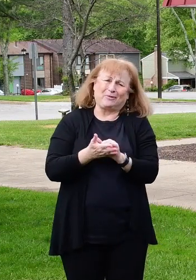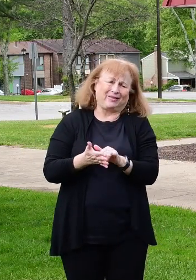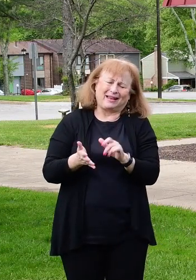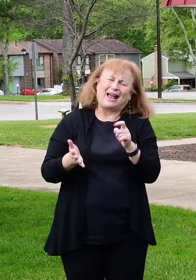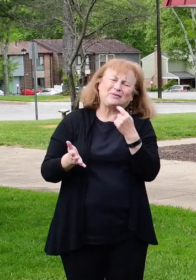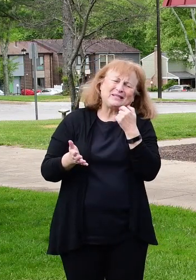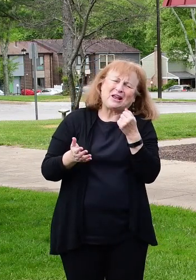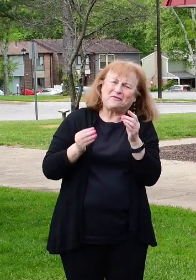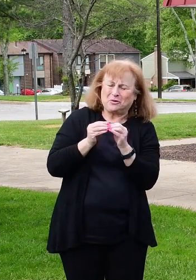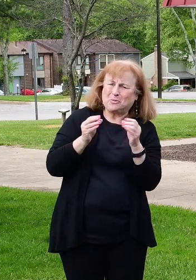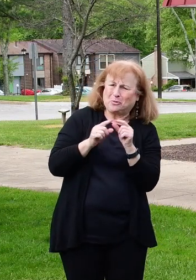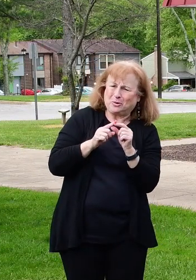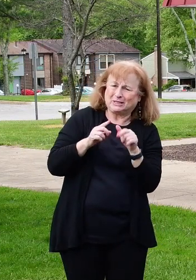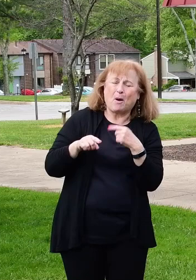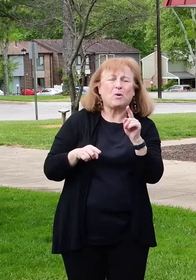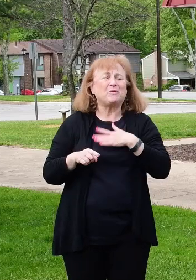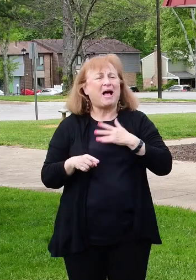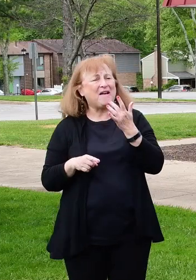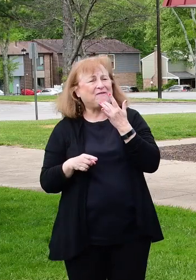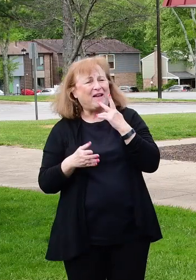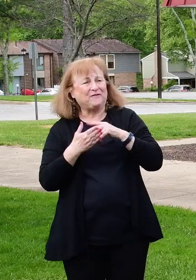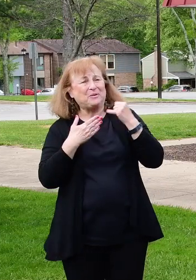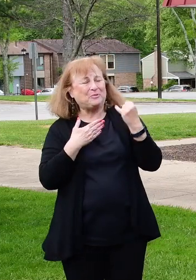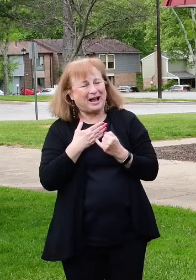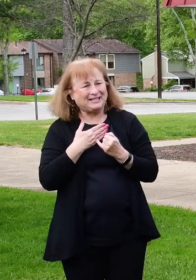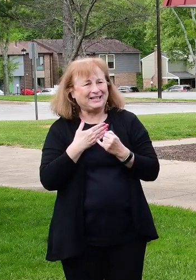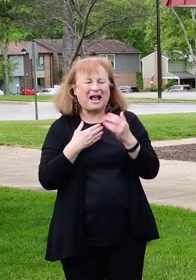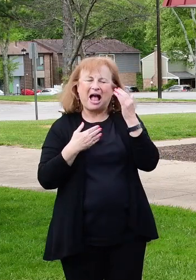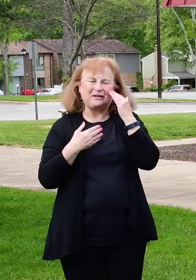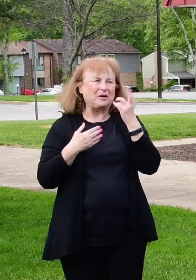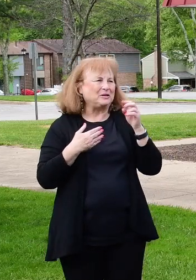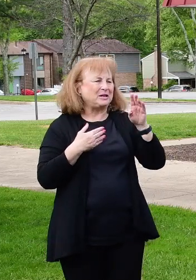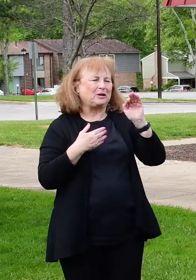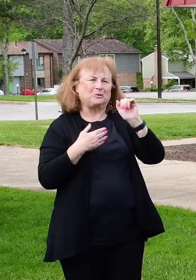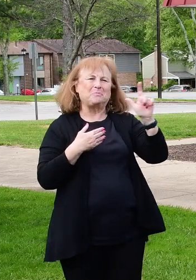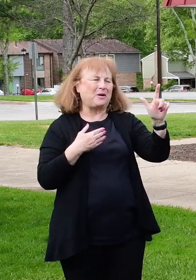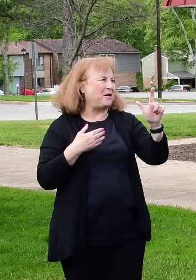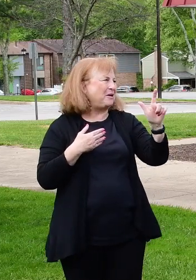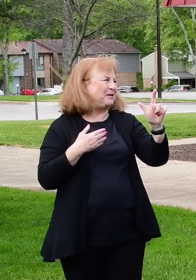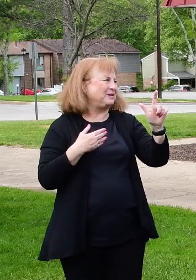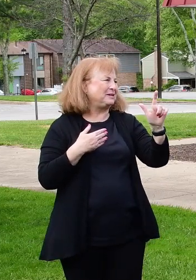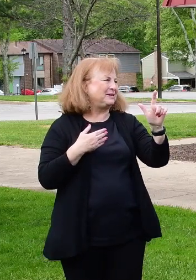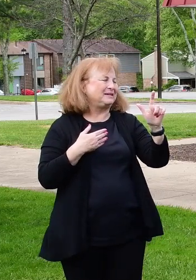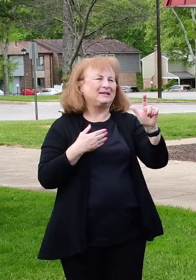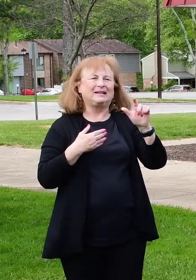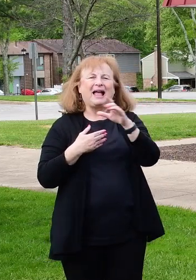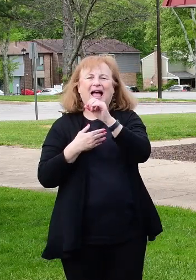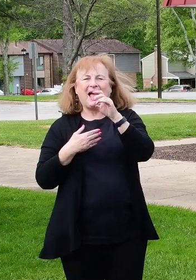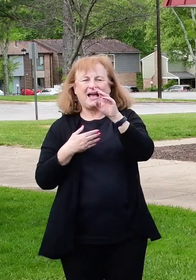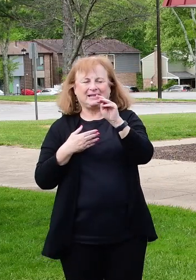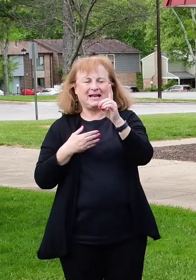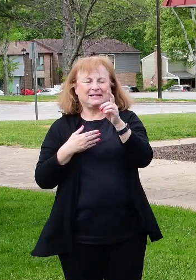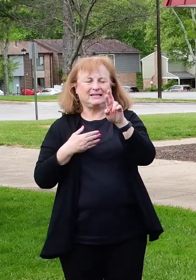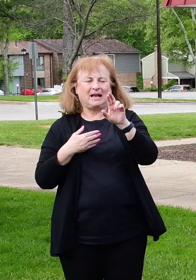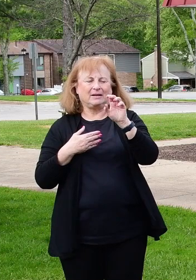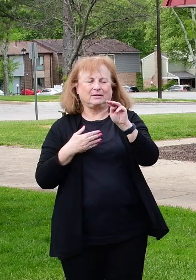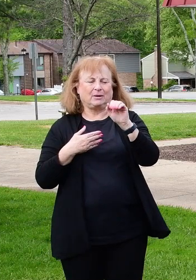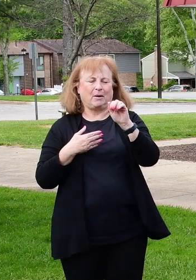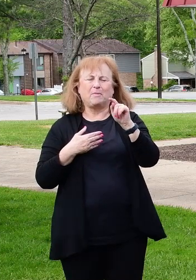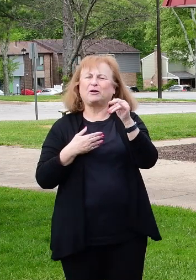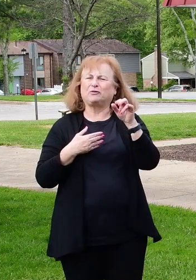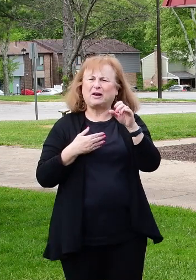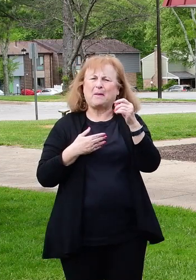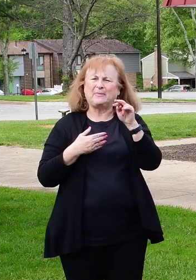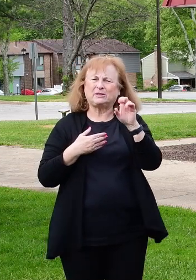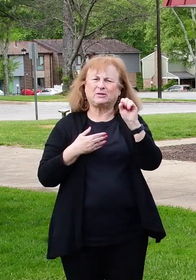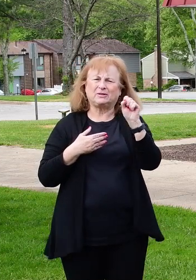just a few words here about one of my favorite projects. And I know that Dr. Ball, Dr. Martirano, and Mr. Siddiqui will say, oh, we've